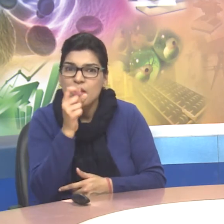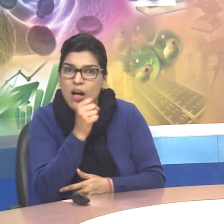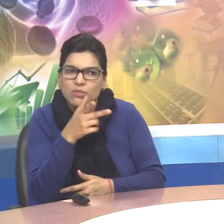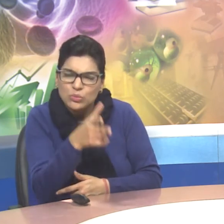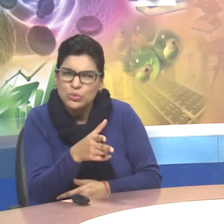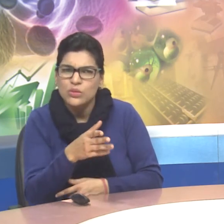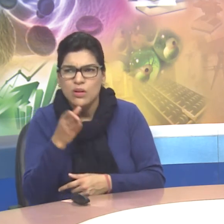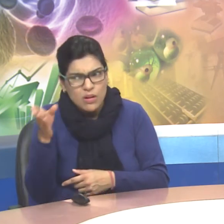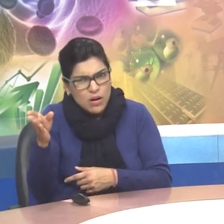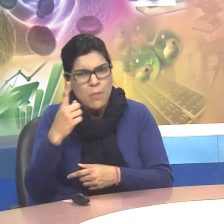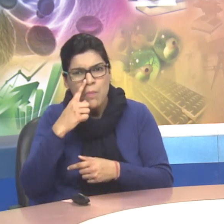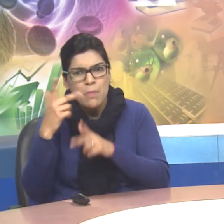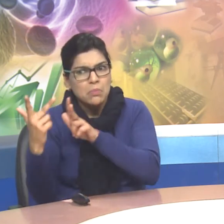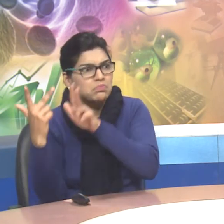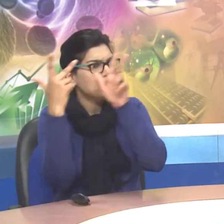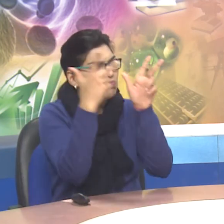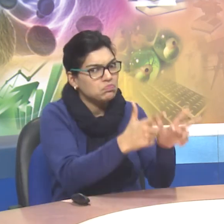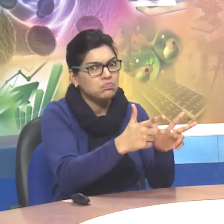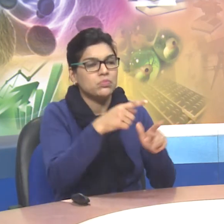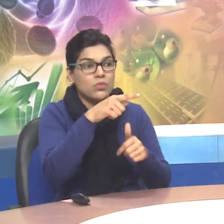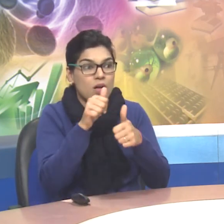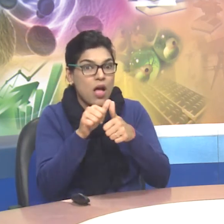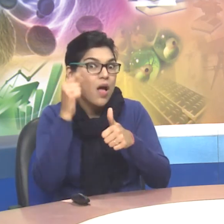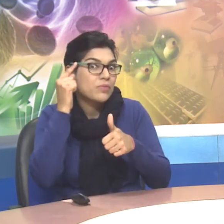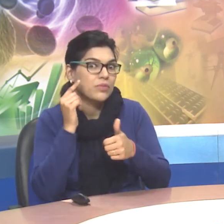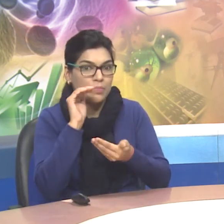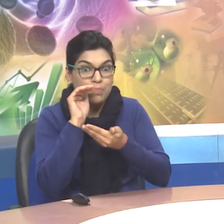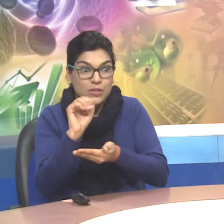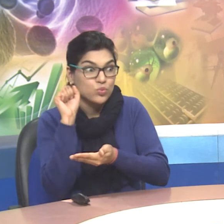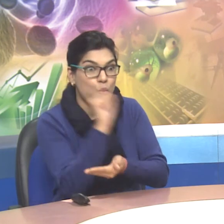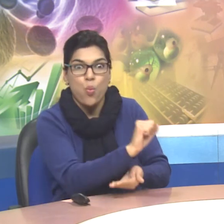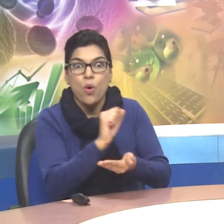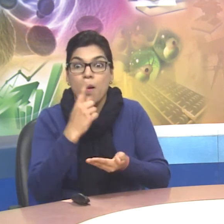An adopted child must know the truth.